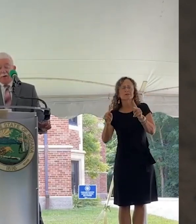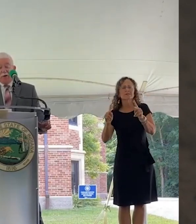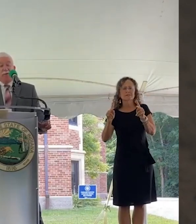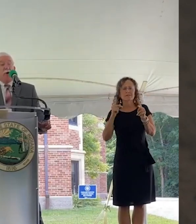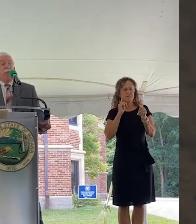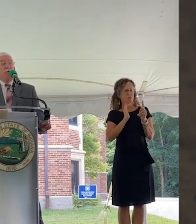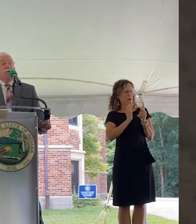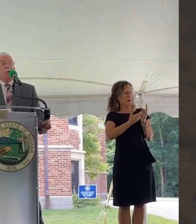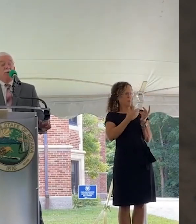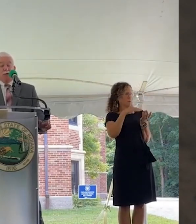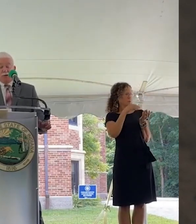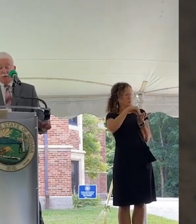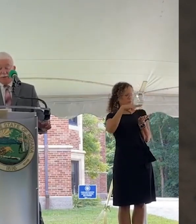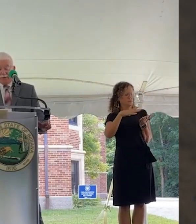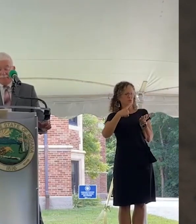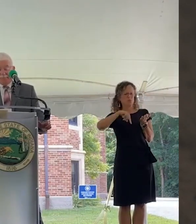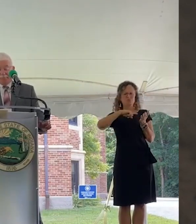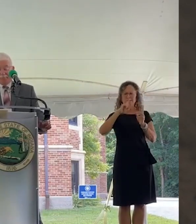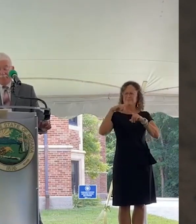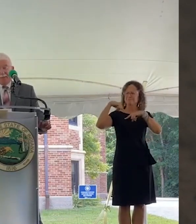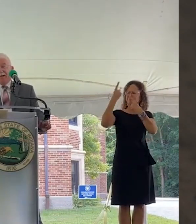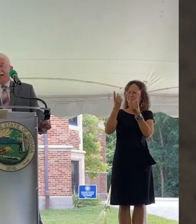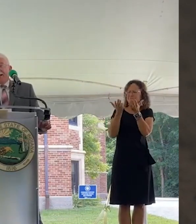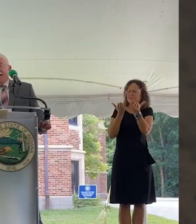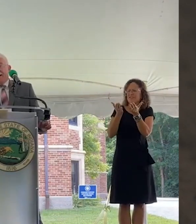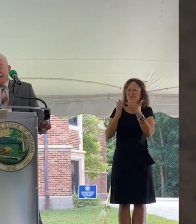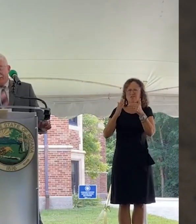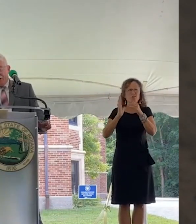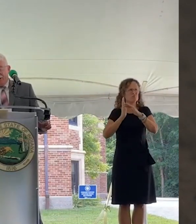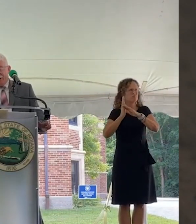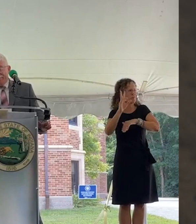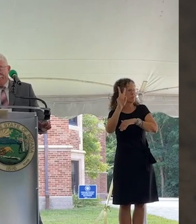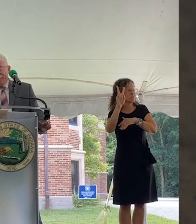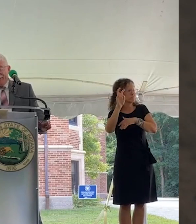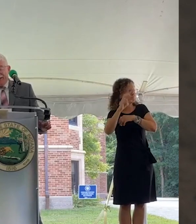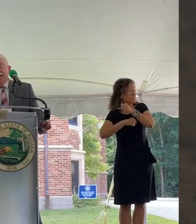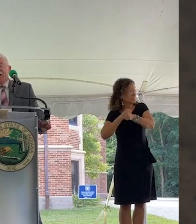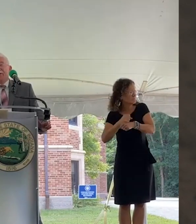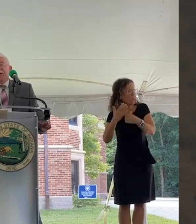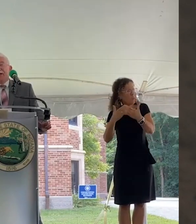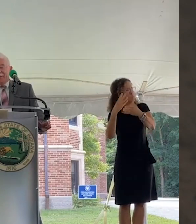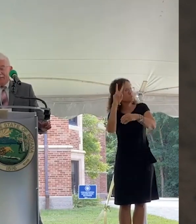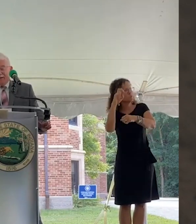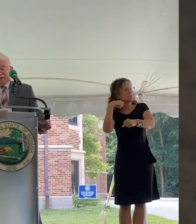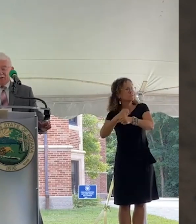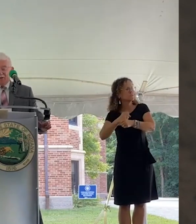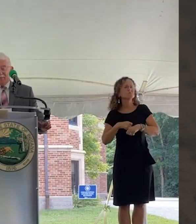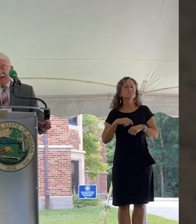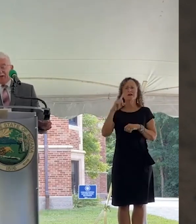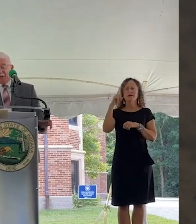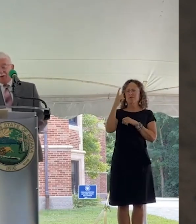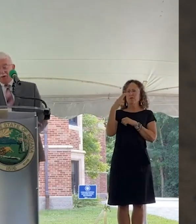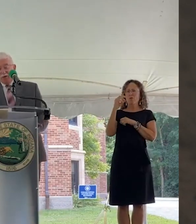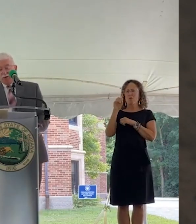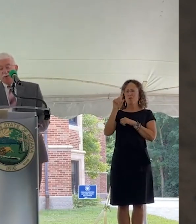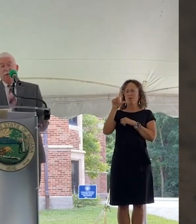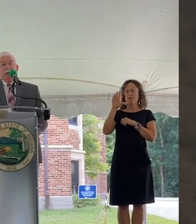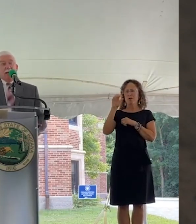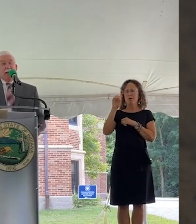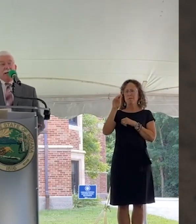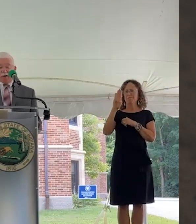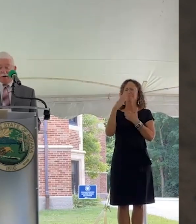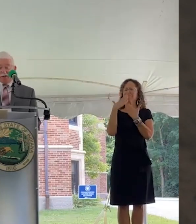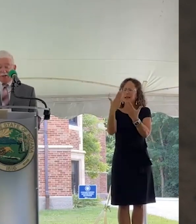that we have served for almost 2 centuries. Governor Holcomb, thank you for the commitment that you have made to our